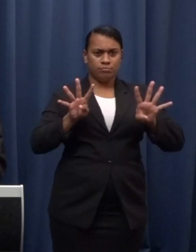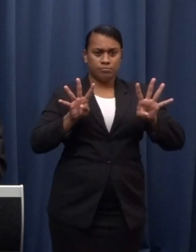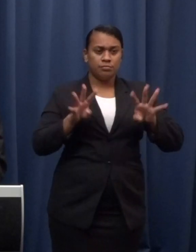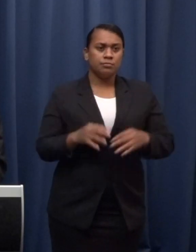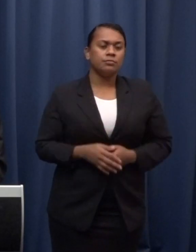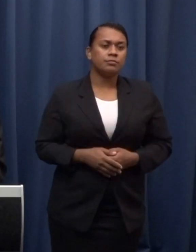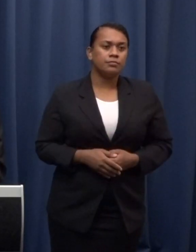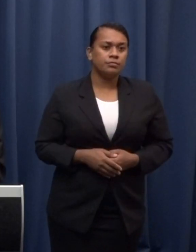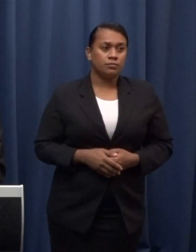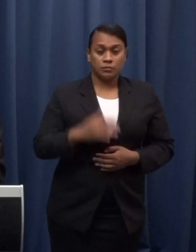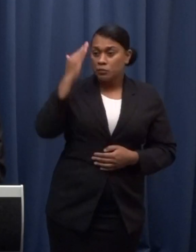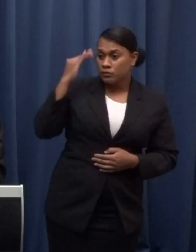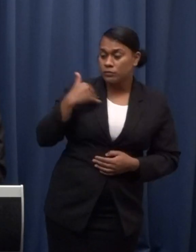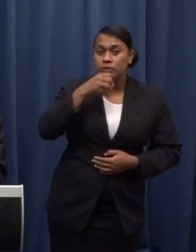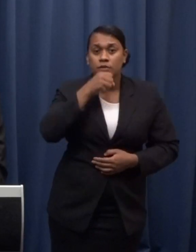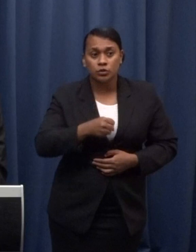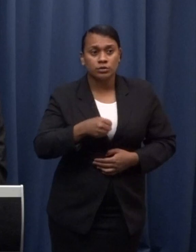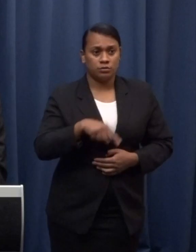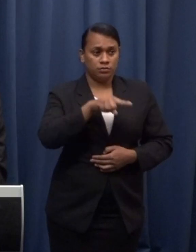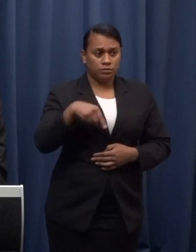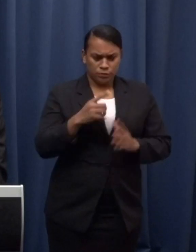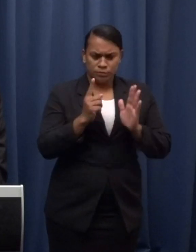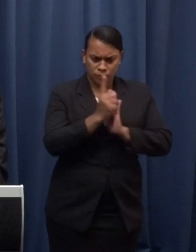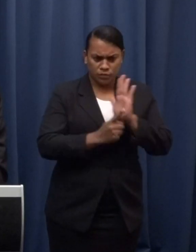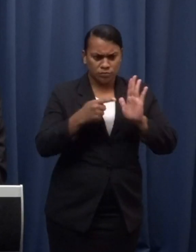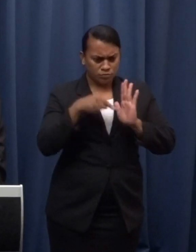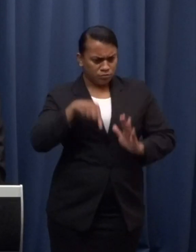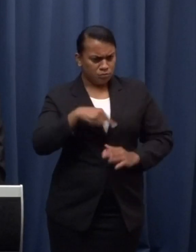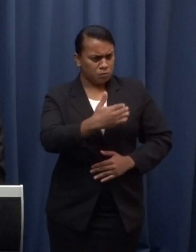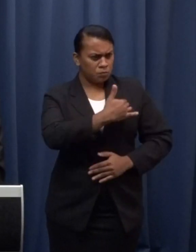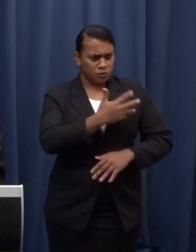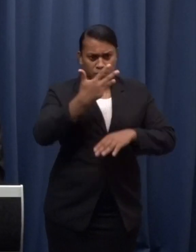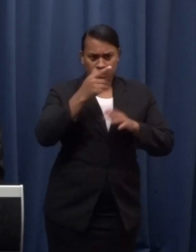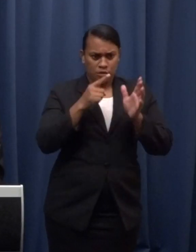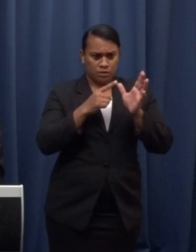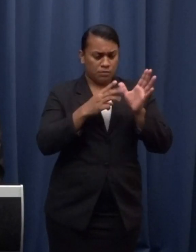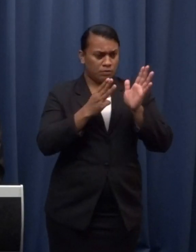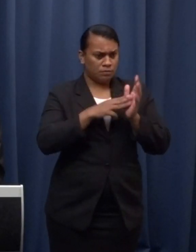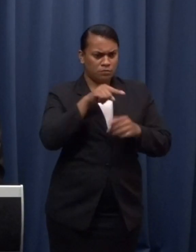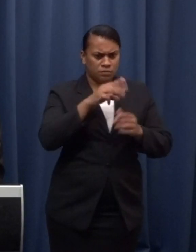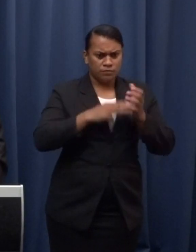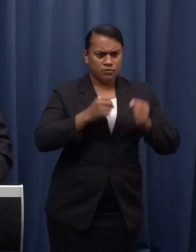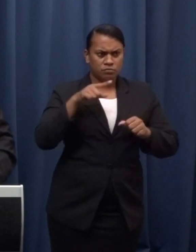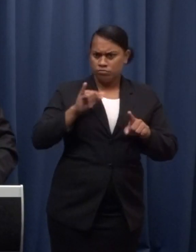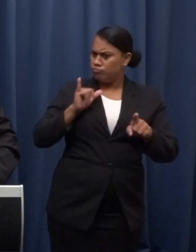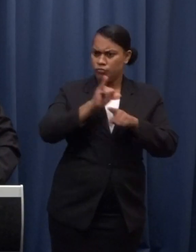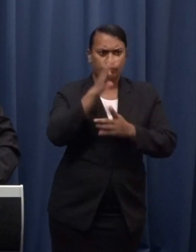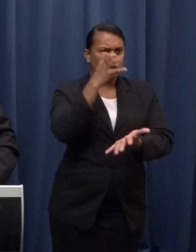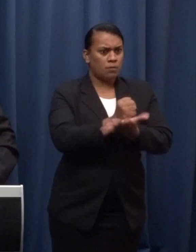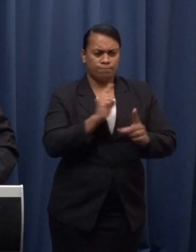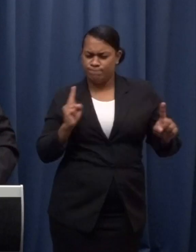Ladies and gentlemen, in the early hours of this morning, Thursday, the 19th of March, Fiji confirmed its first case of the